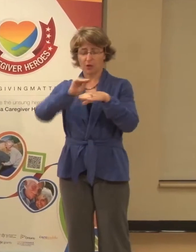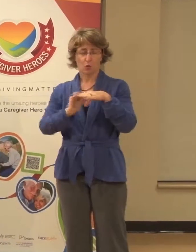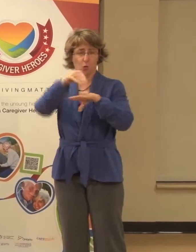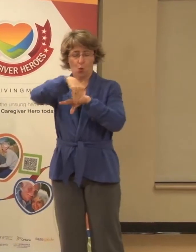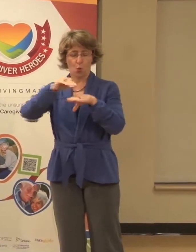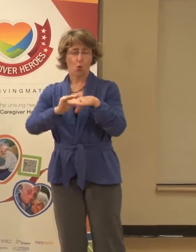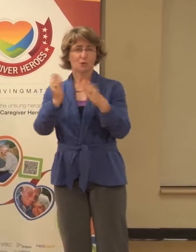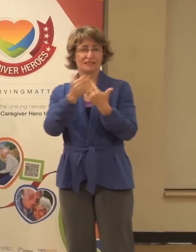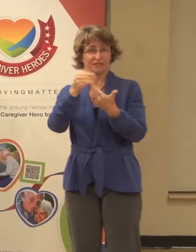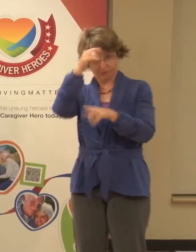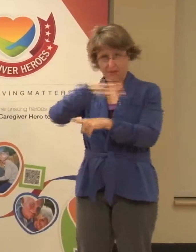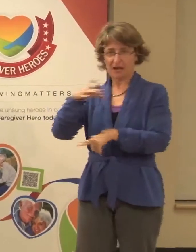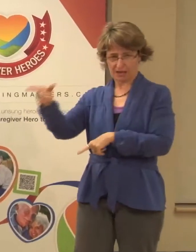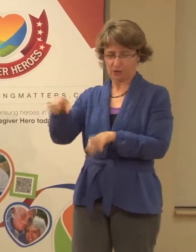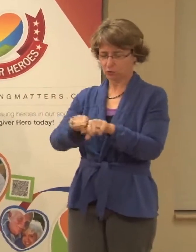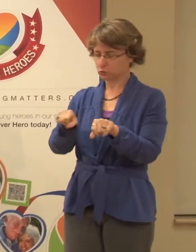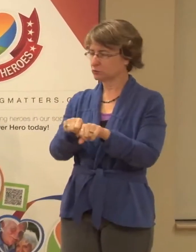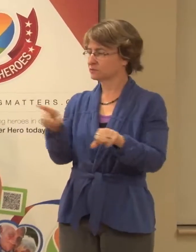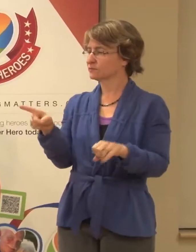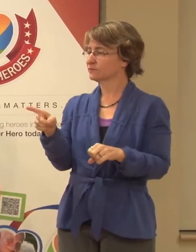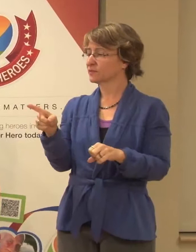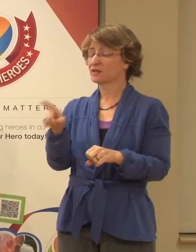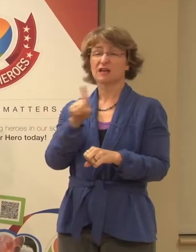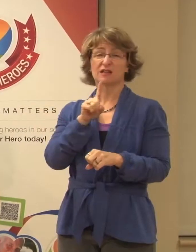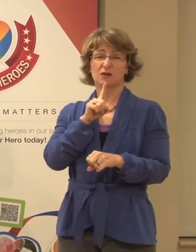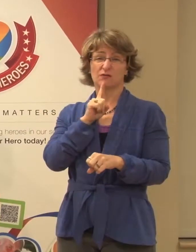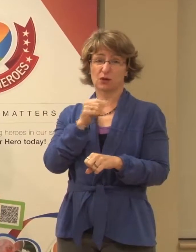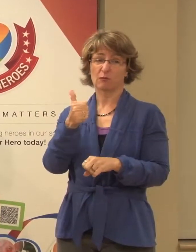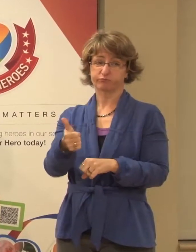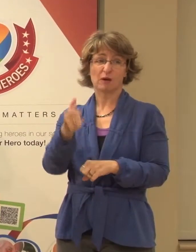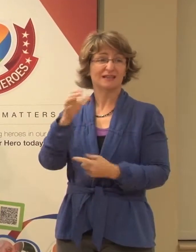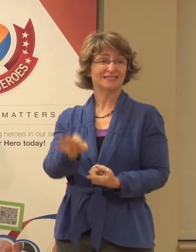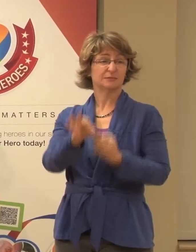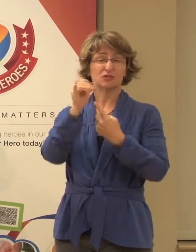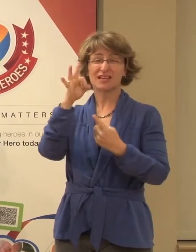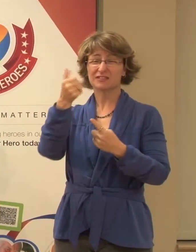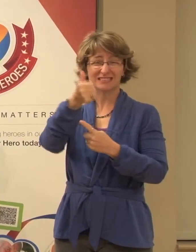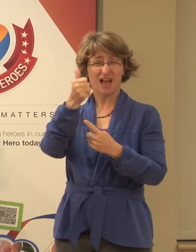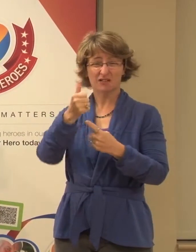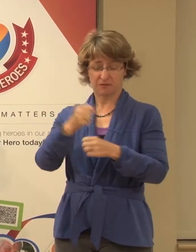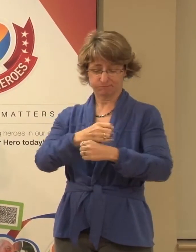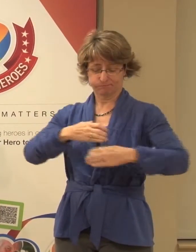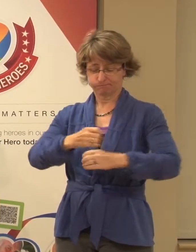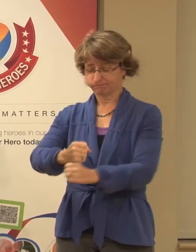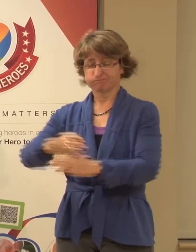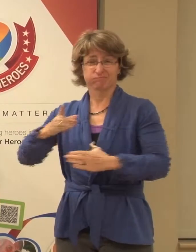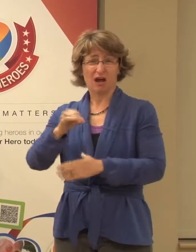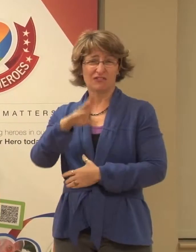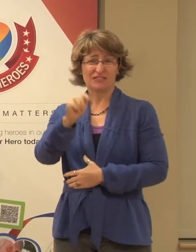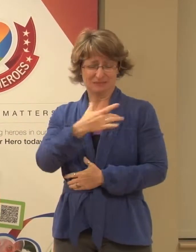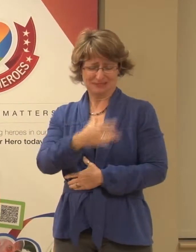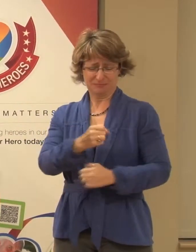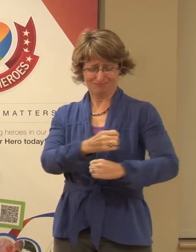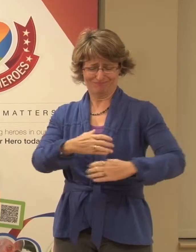shoes, and they are for men. And these shoes are really good, especially if you've got inflammation in your body or your feet, as